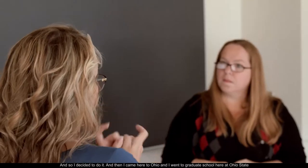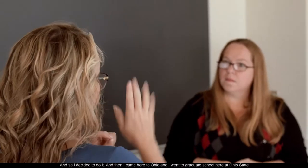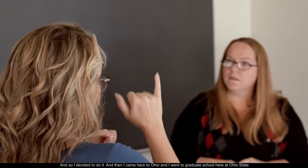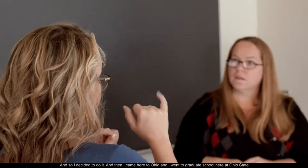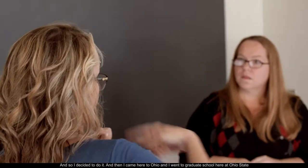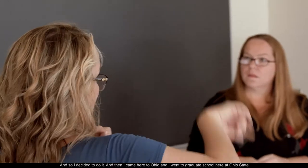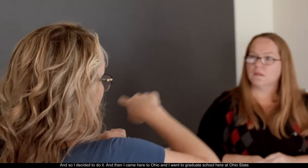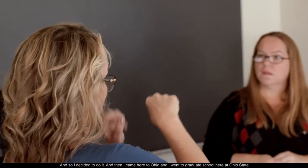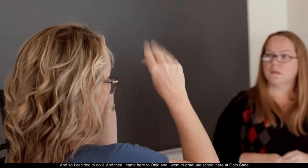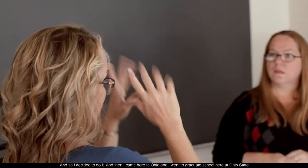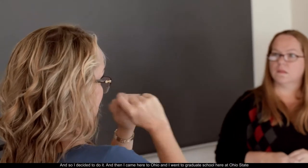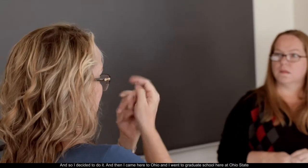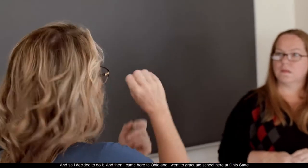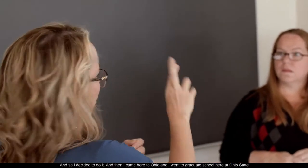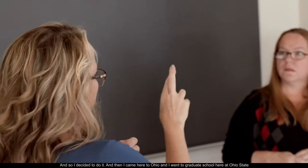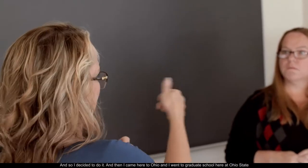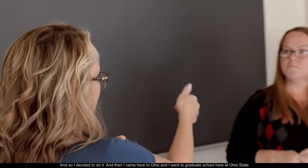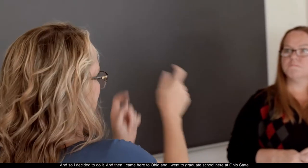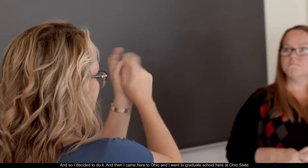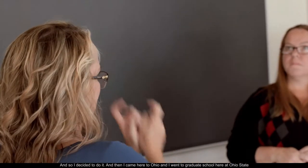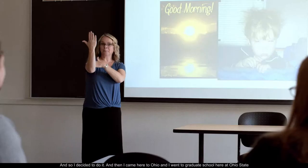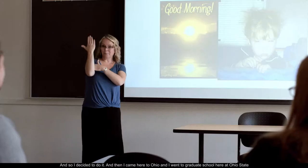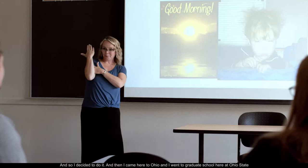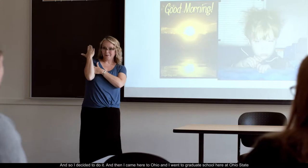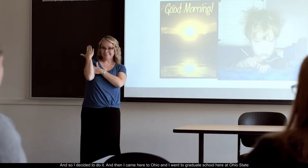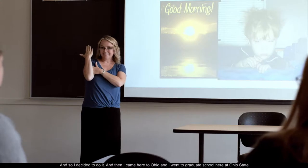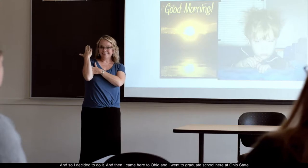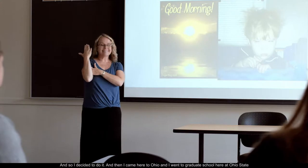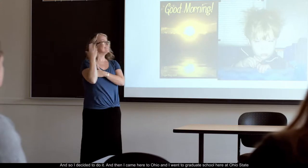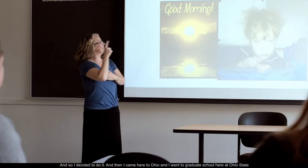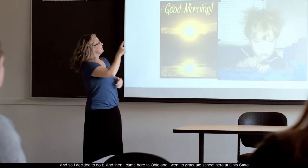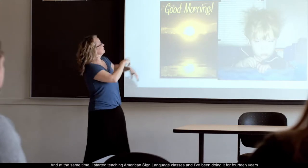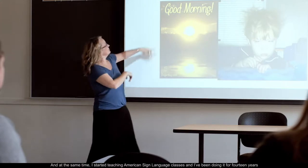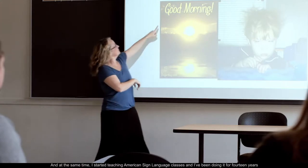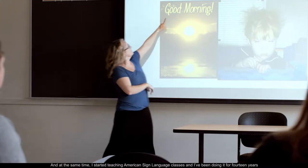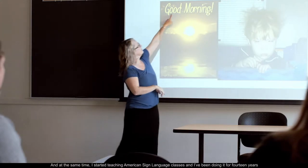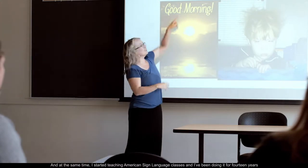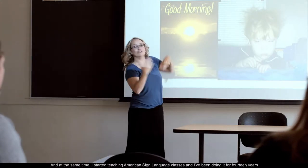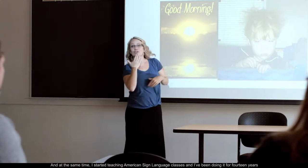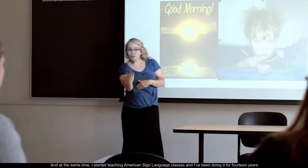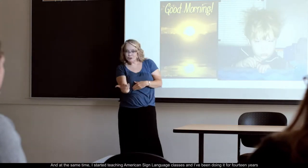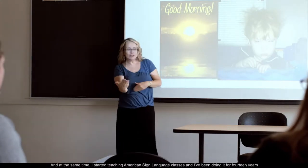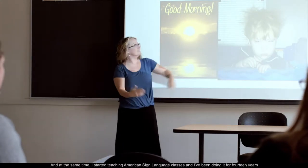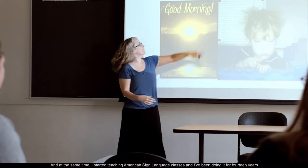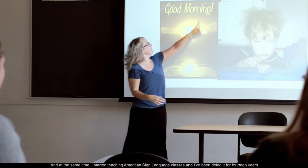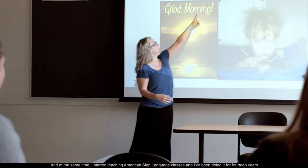decided to do it and then I came here to Ohio and I went to graduate school here at Ohio State and at the same time I started teaching American Sign Language classes